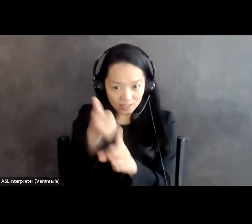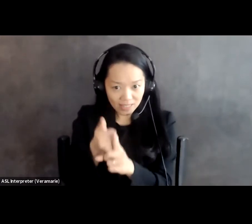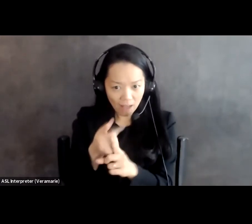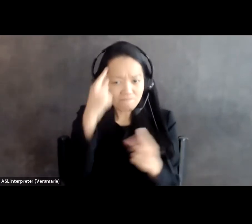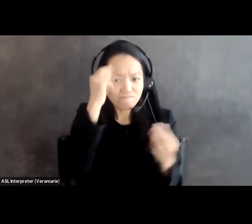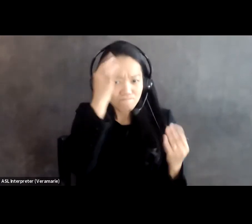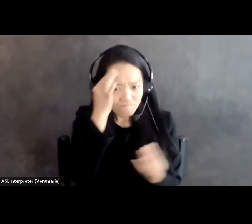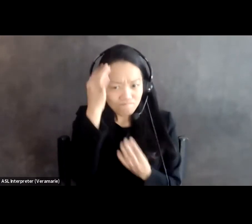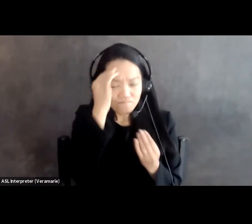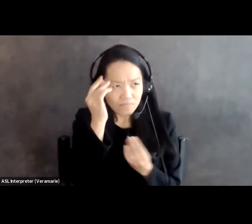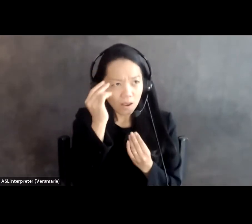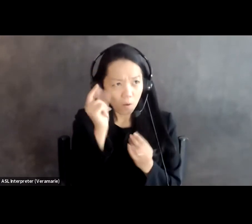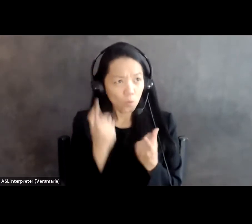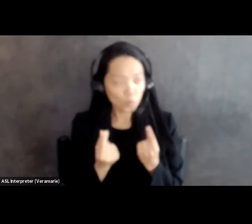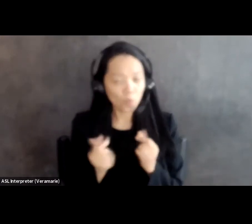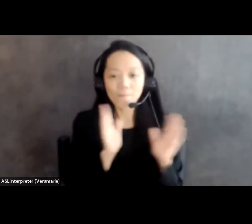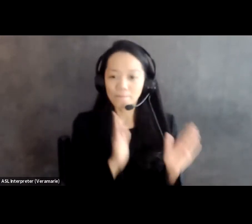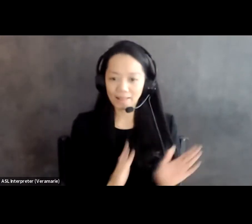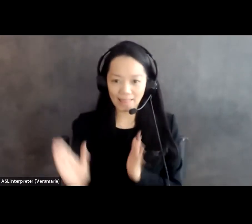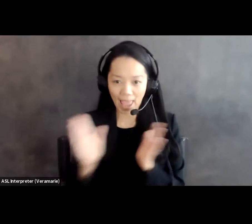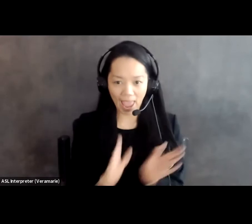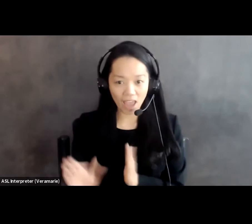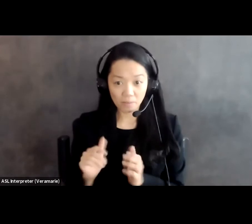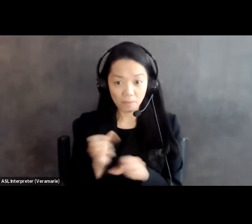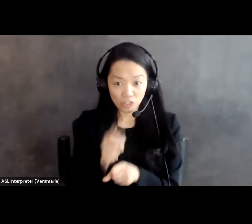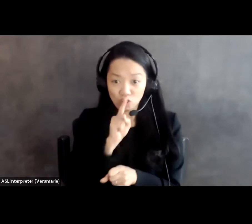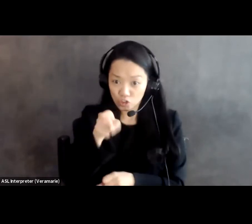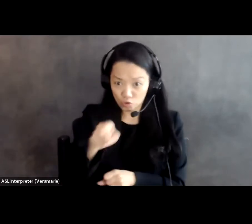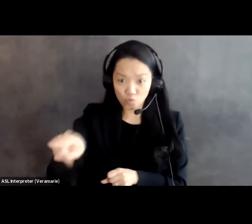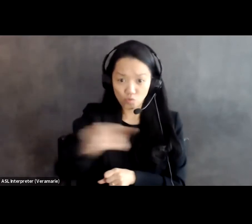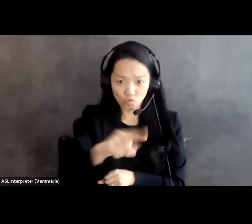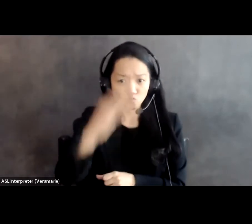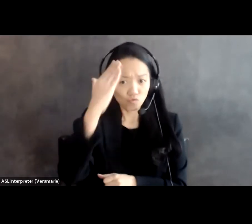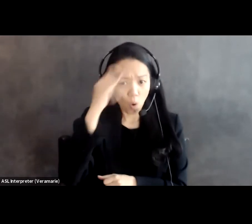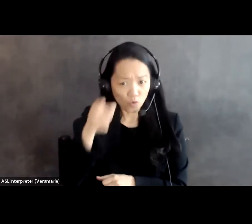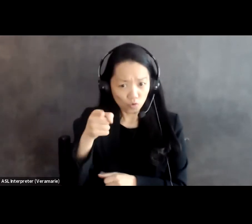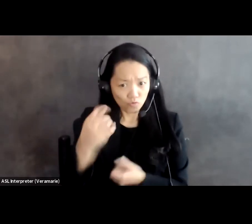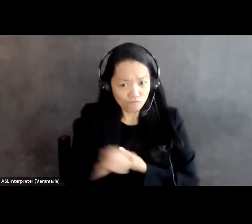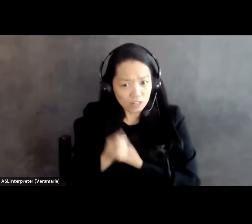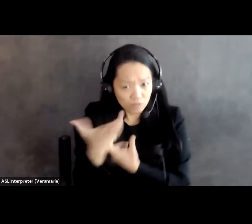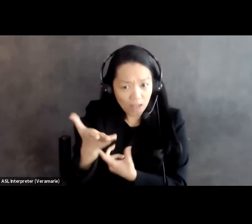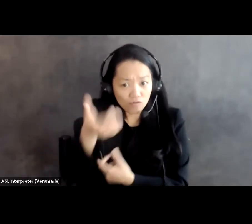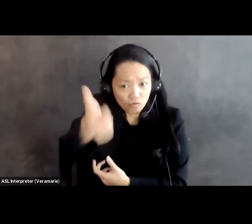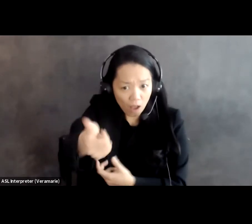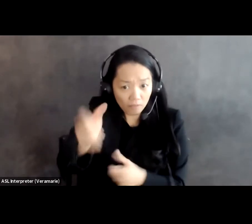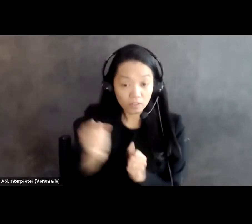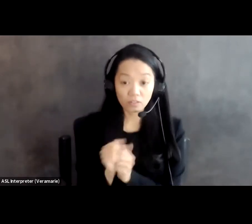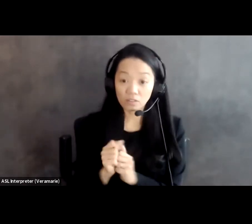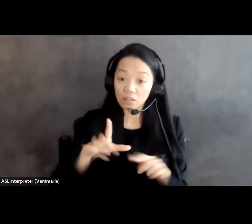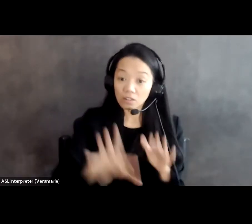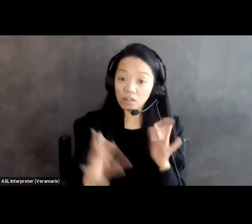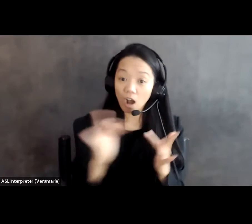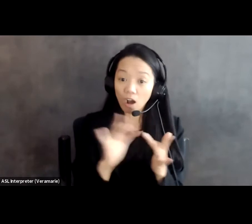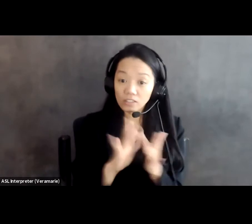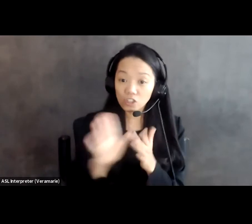or a concern or a view, your voice is heard. Find those phone numbers and email addresses for your representatives in